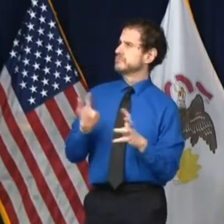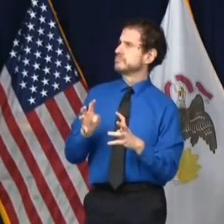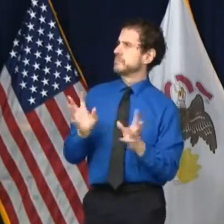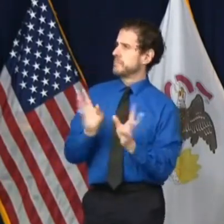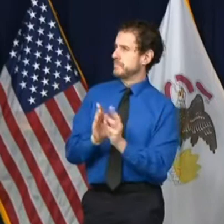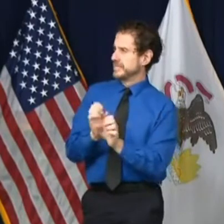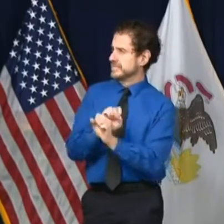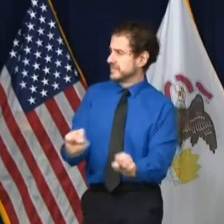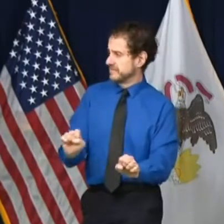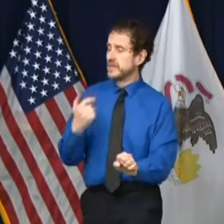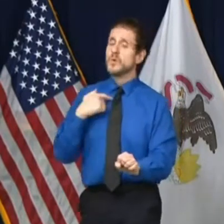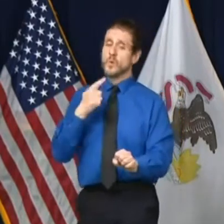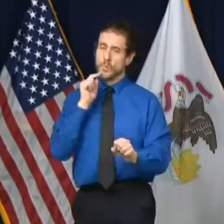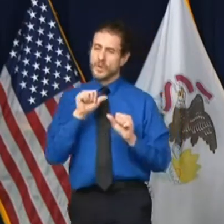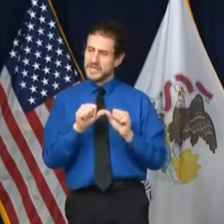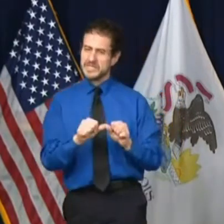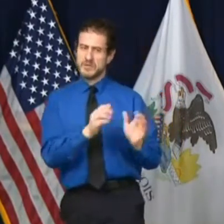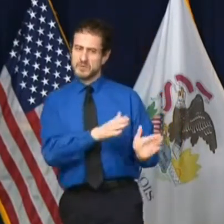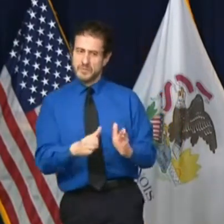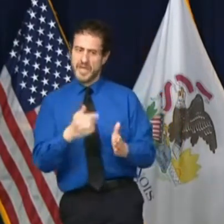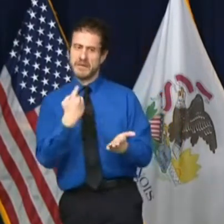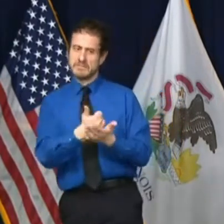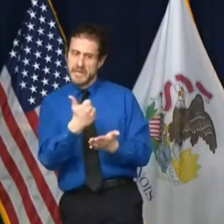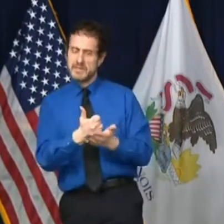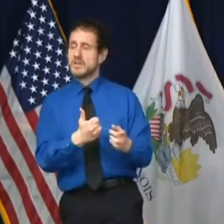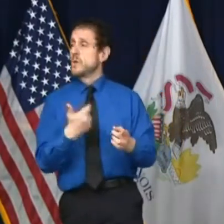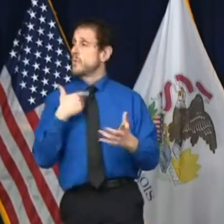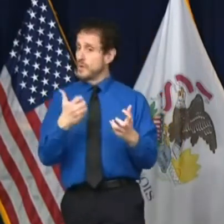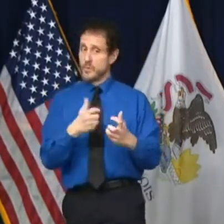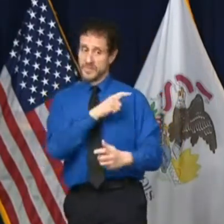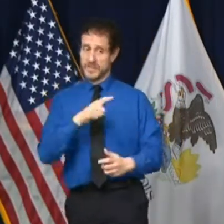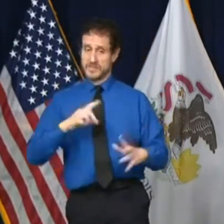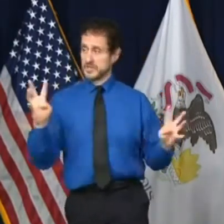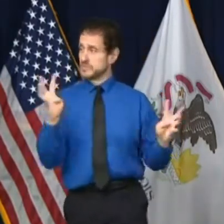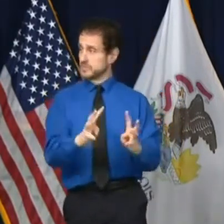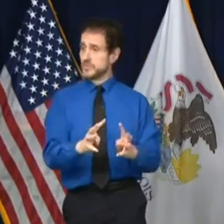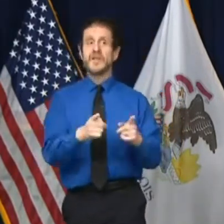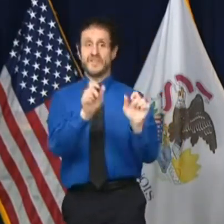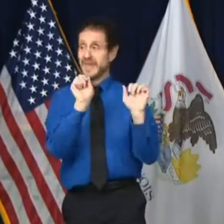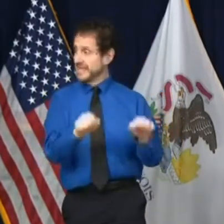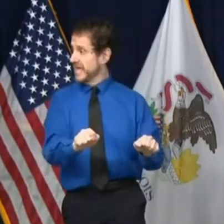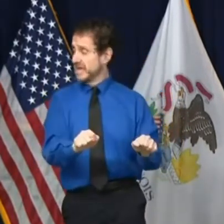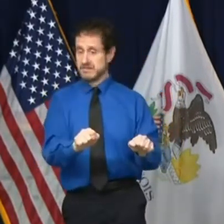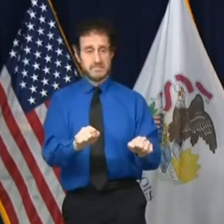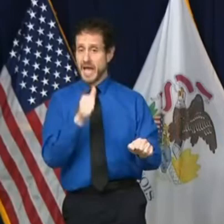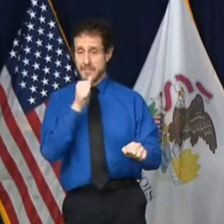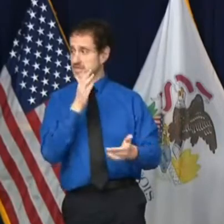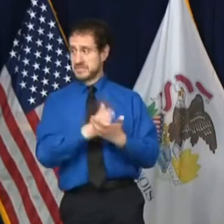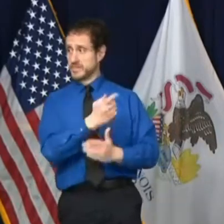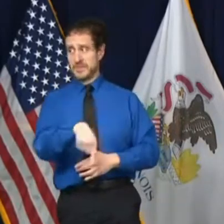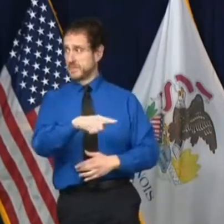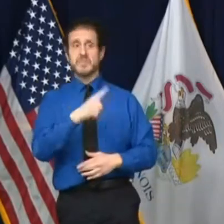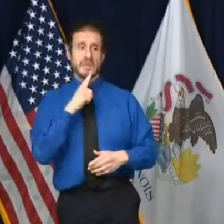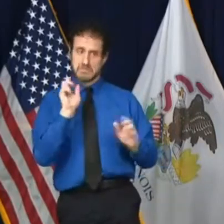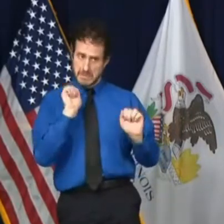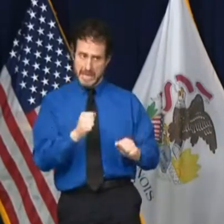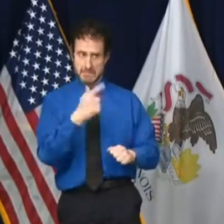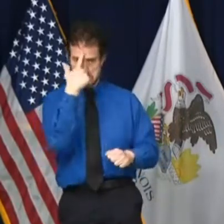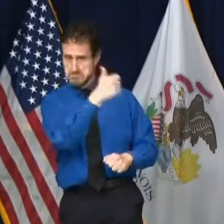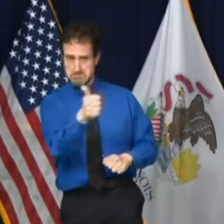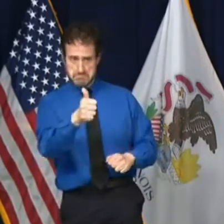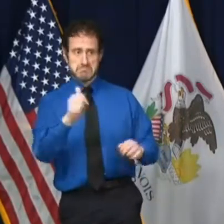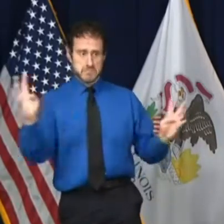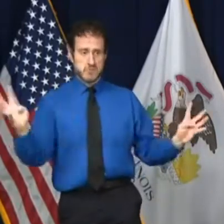safely? And we'll continue to do that. We want the legislature to get together, and they have the ability to get together. And we're providing,